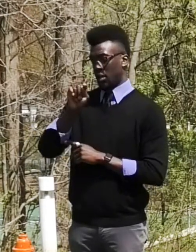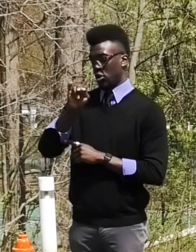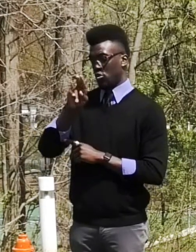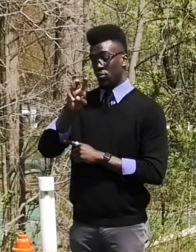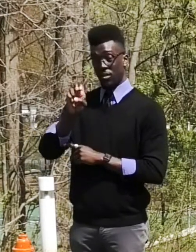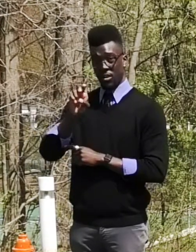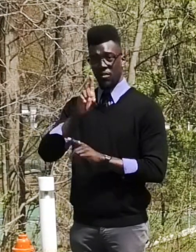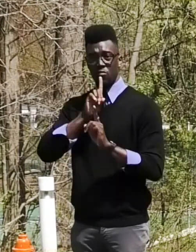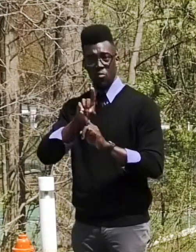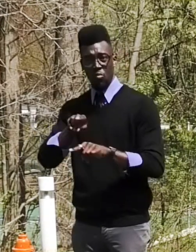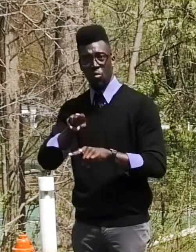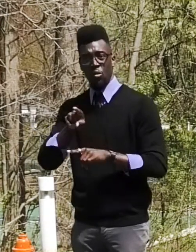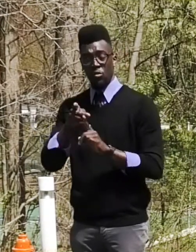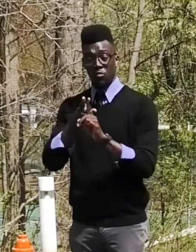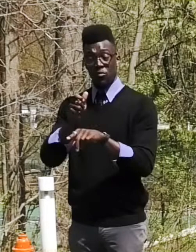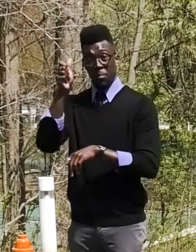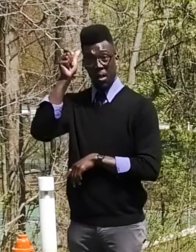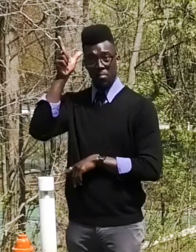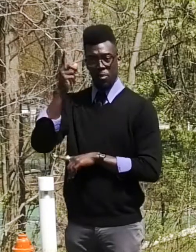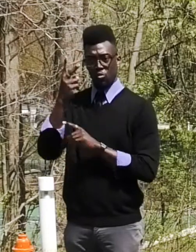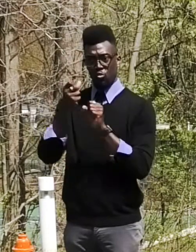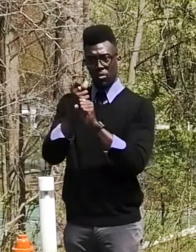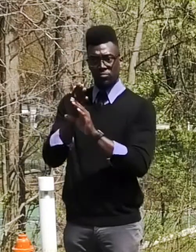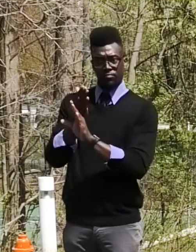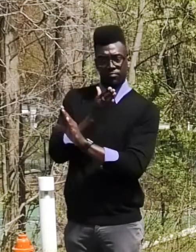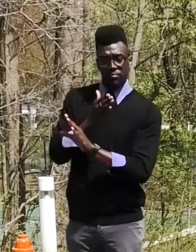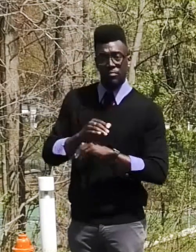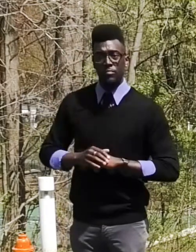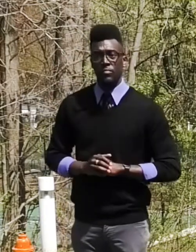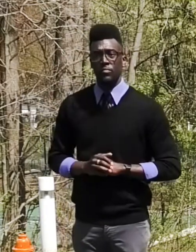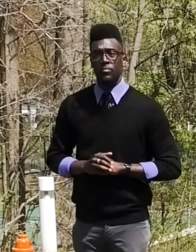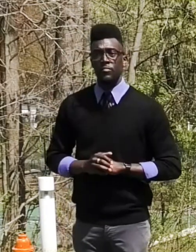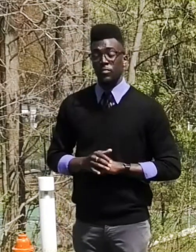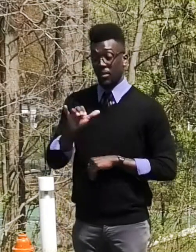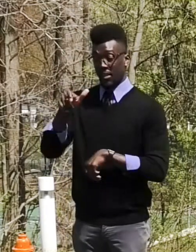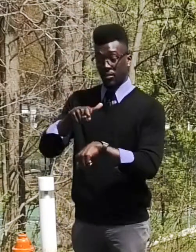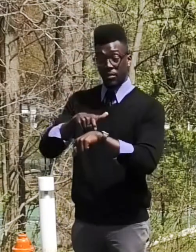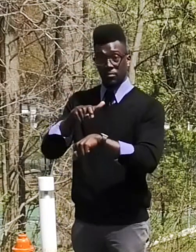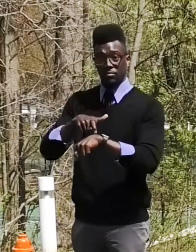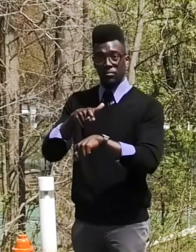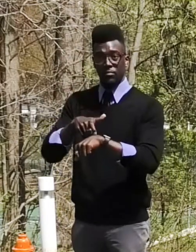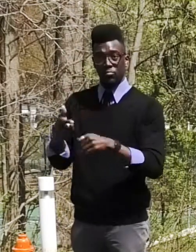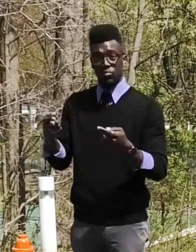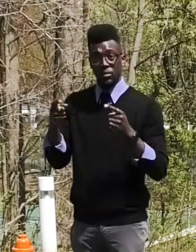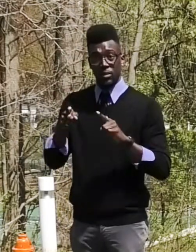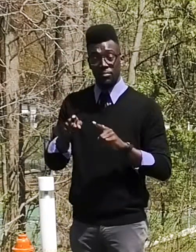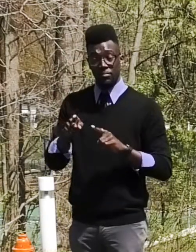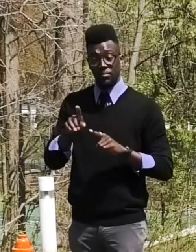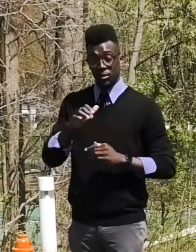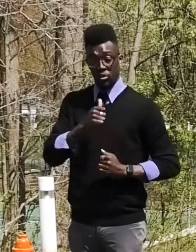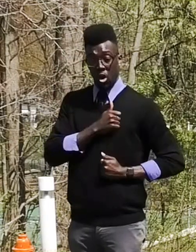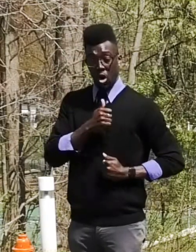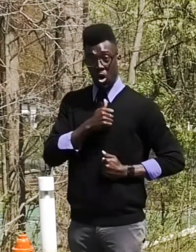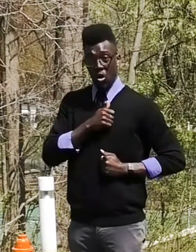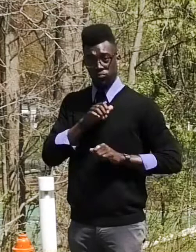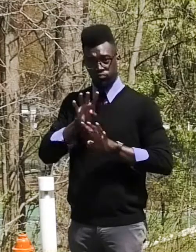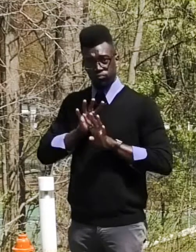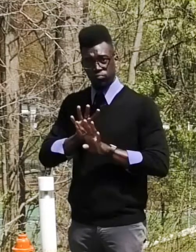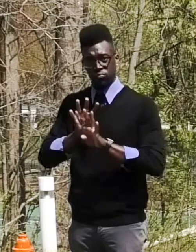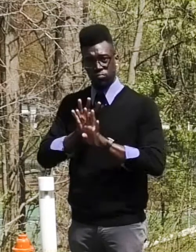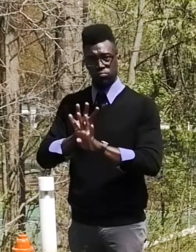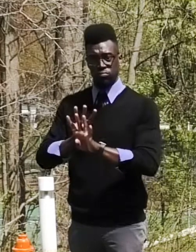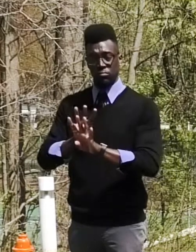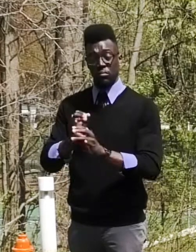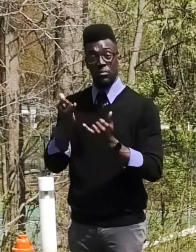President Lincoln 2 years earlier. It was at that time and with those troops that